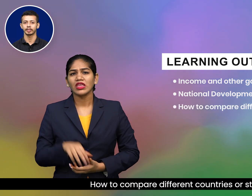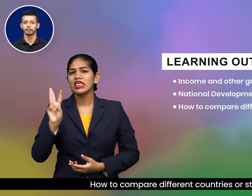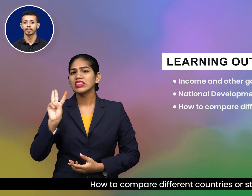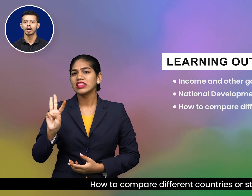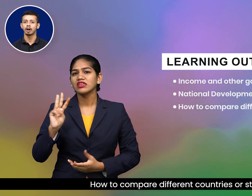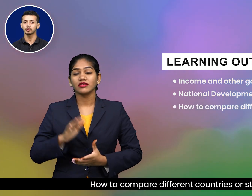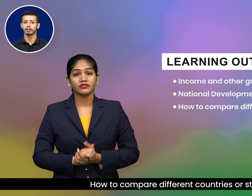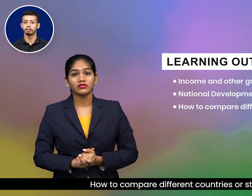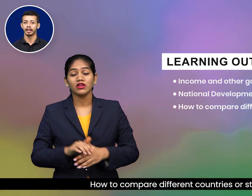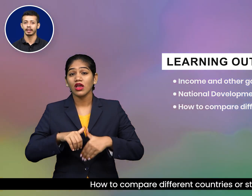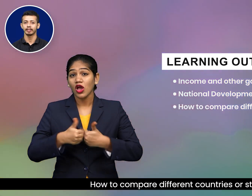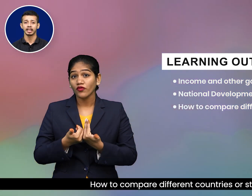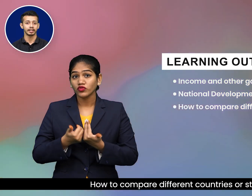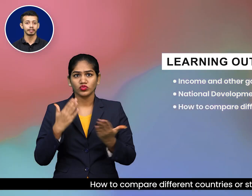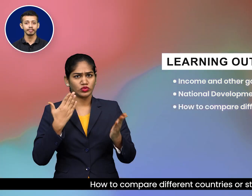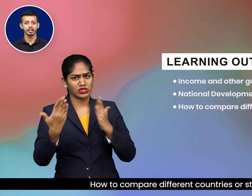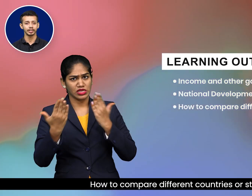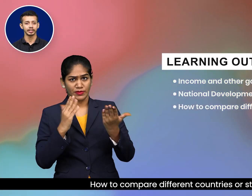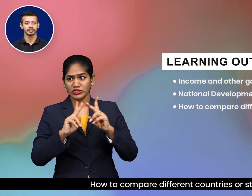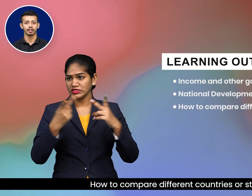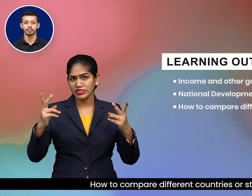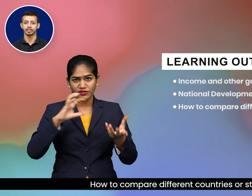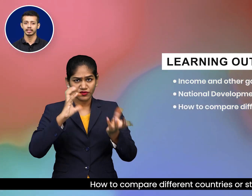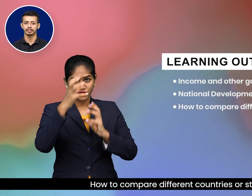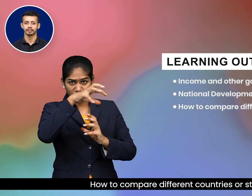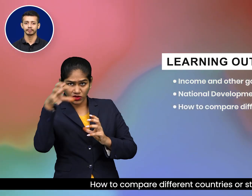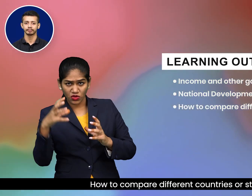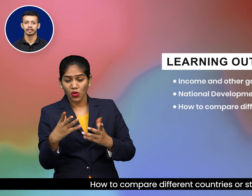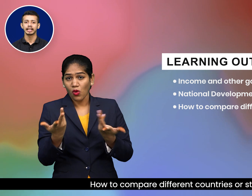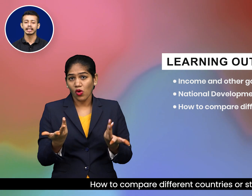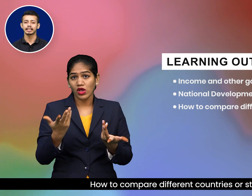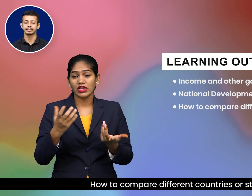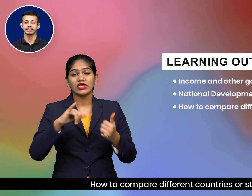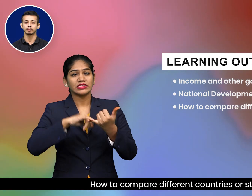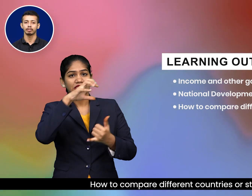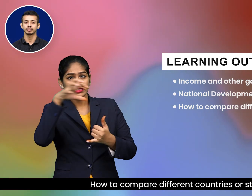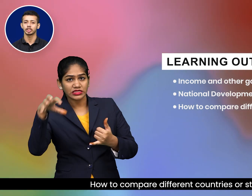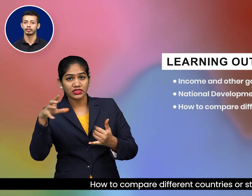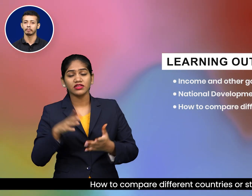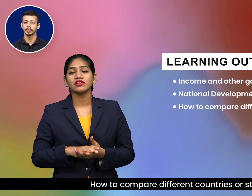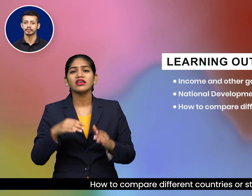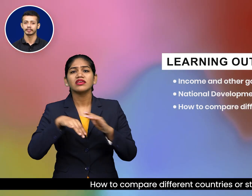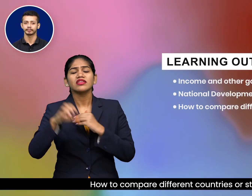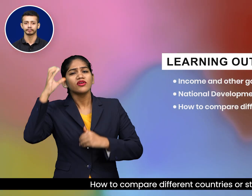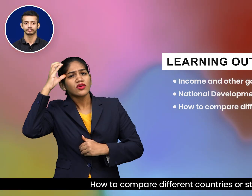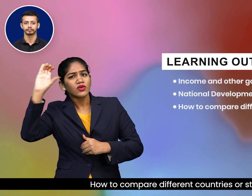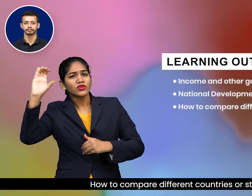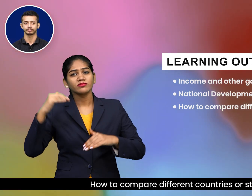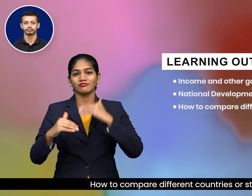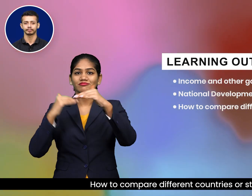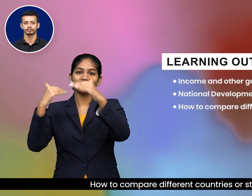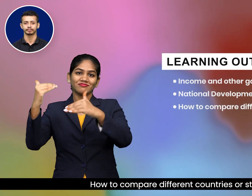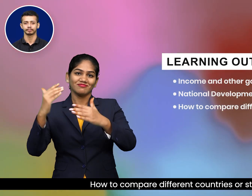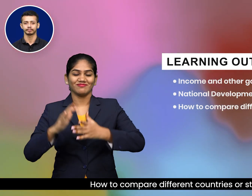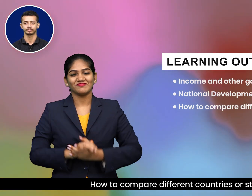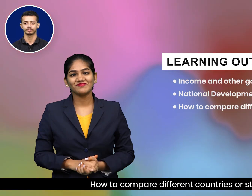Number 3. How to compare different countries or states in the concept of development.